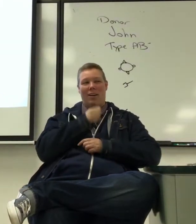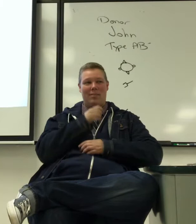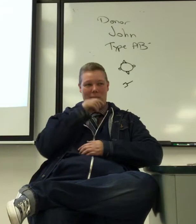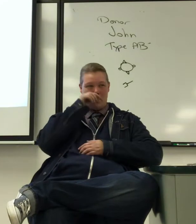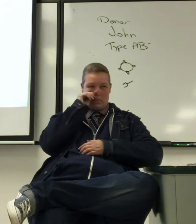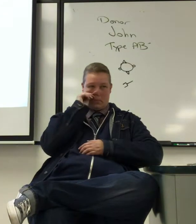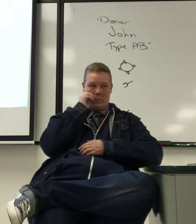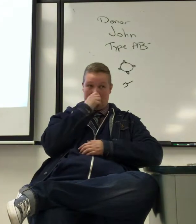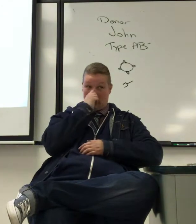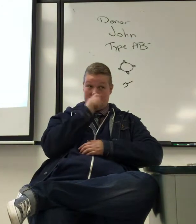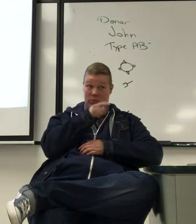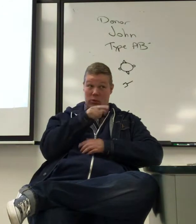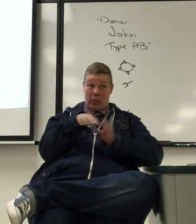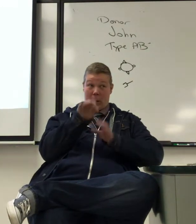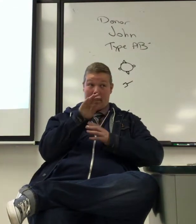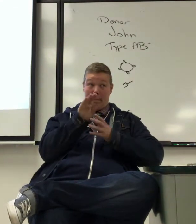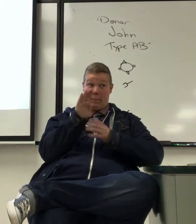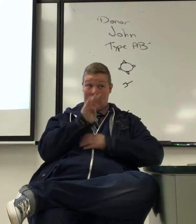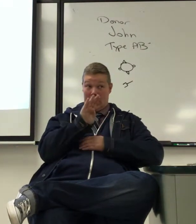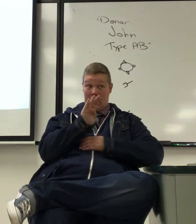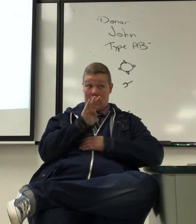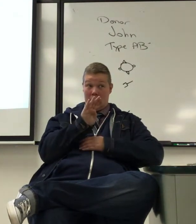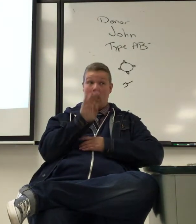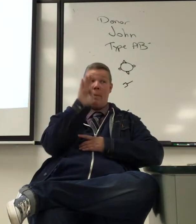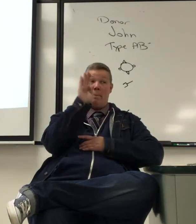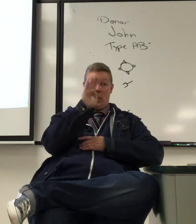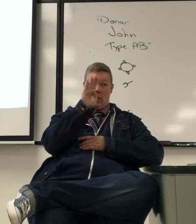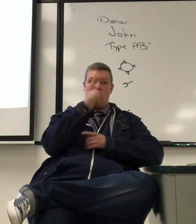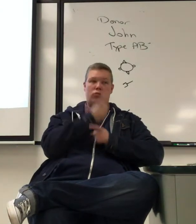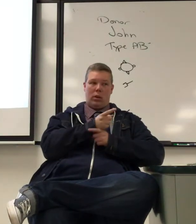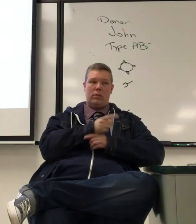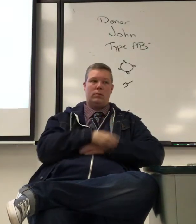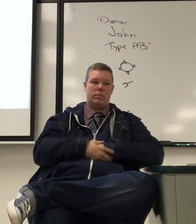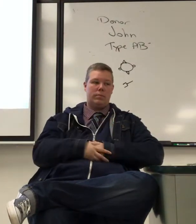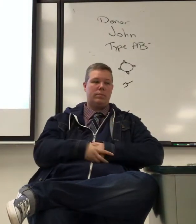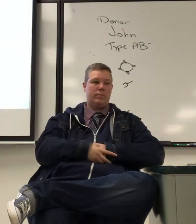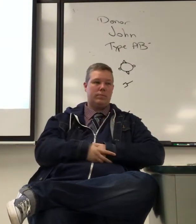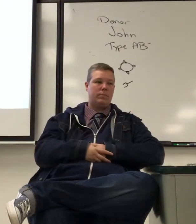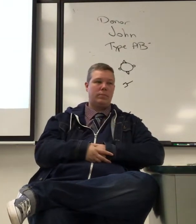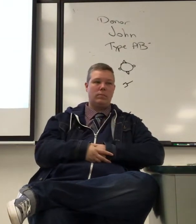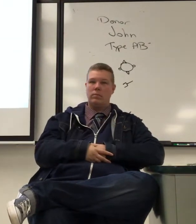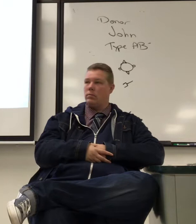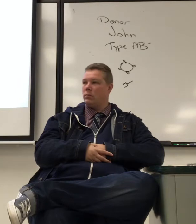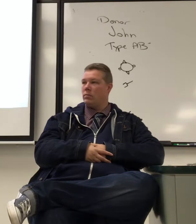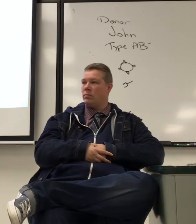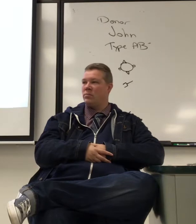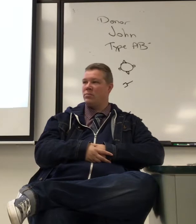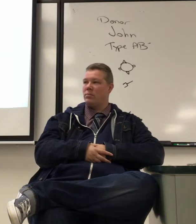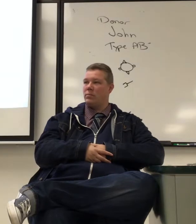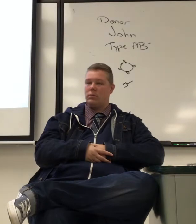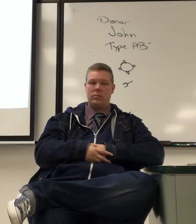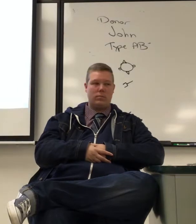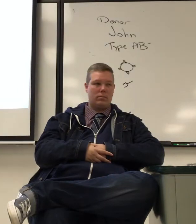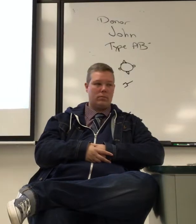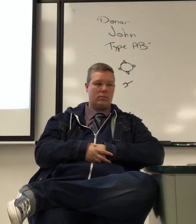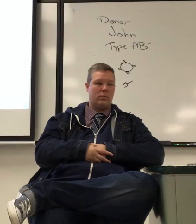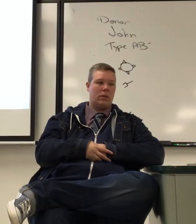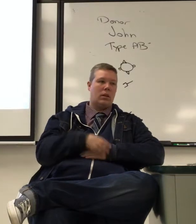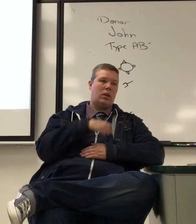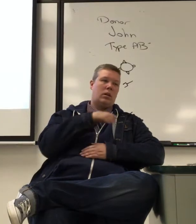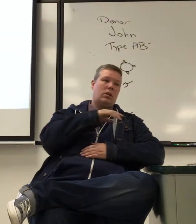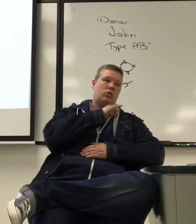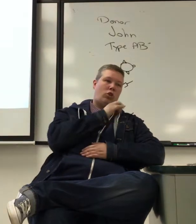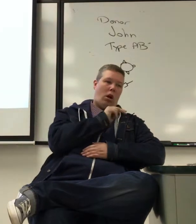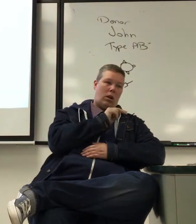Did you choose B? B is correct. You consider John's antigens Peter's antibodies.